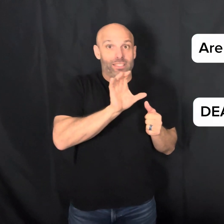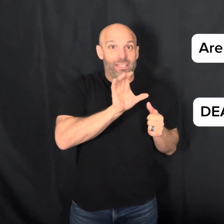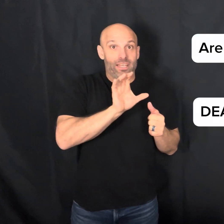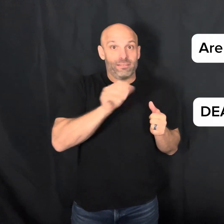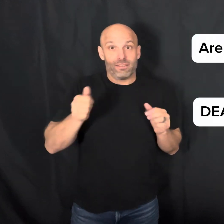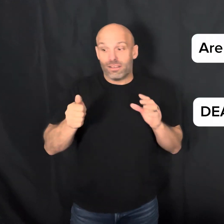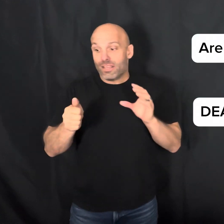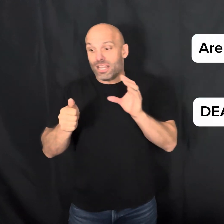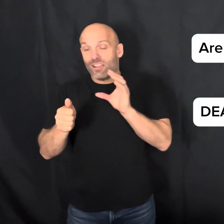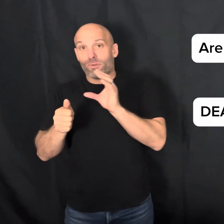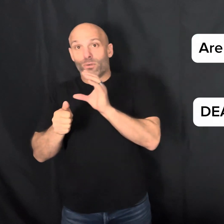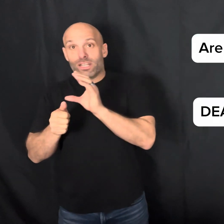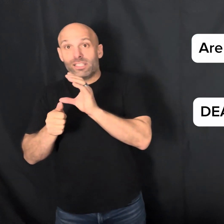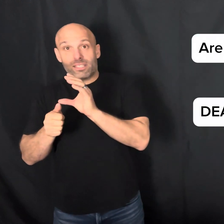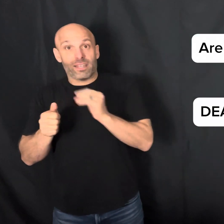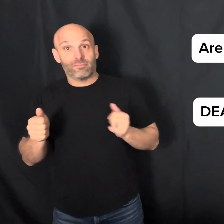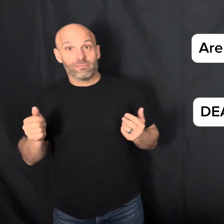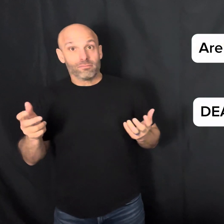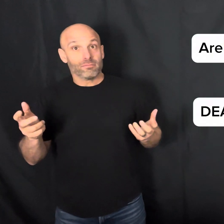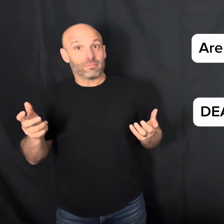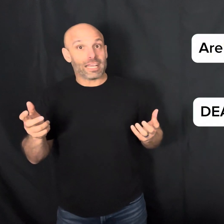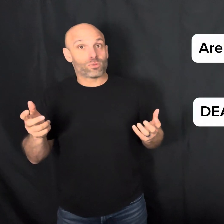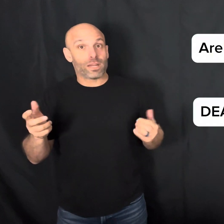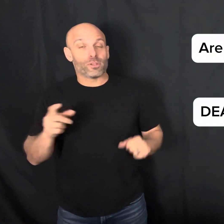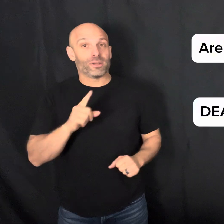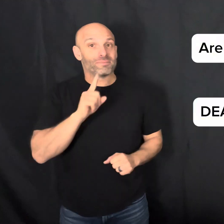side and I put one on this side. That's what I'm doing.